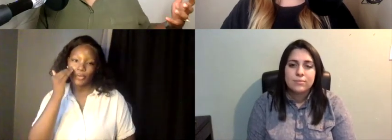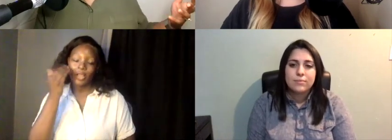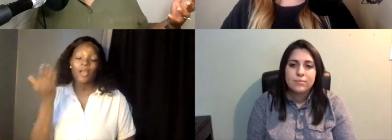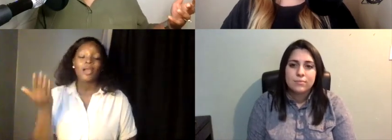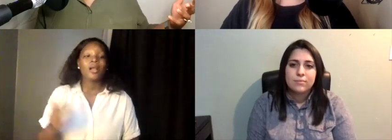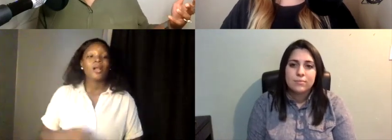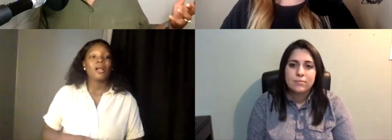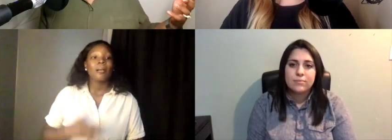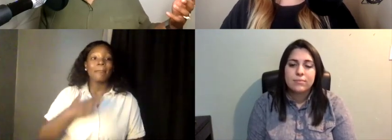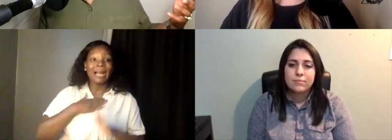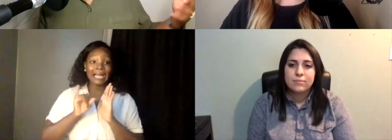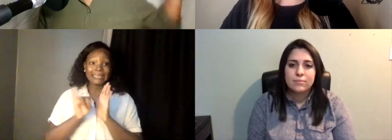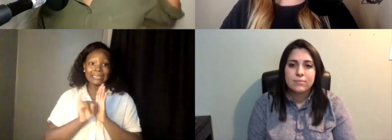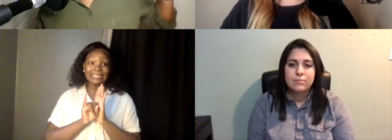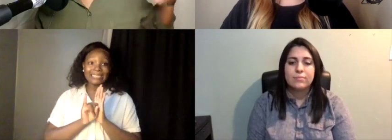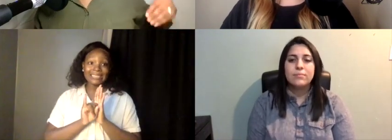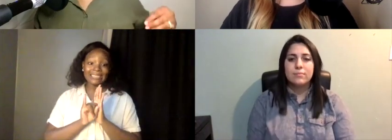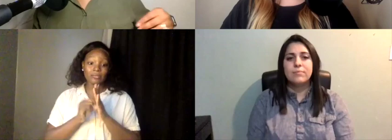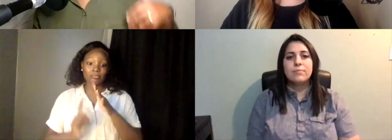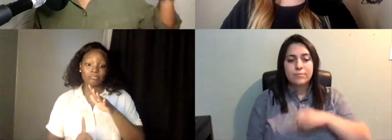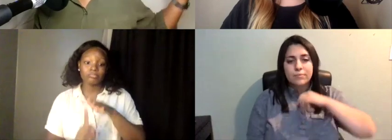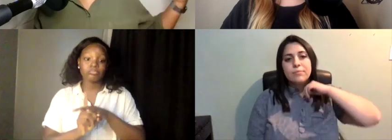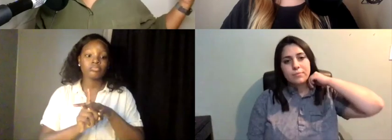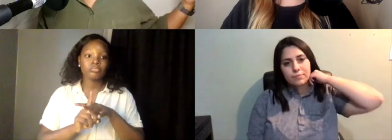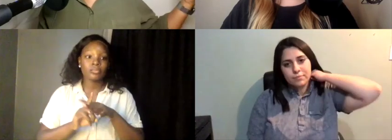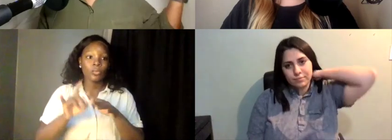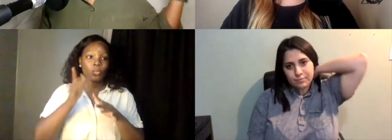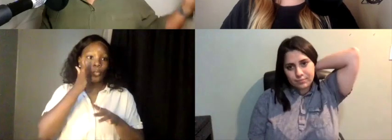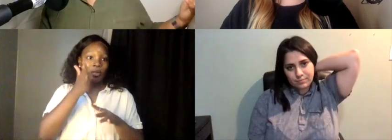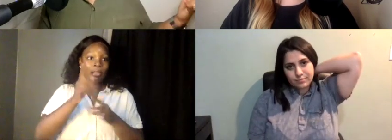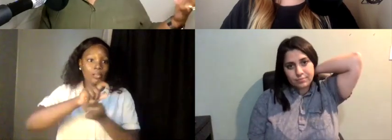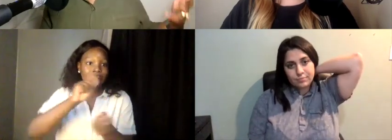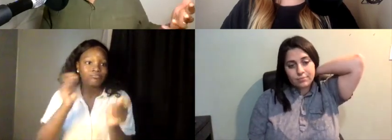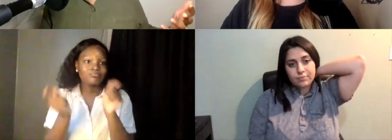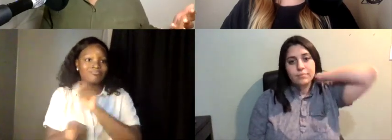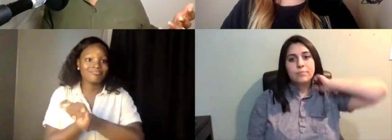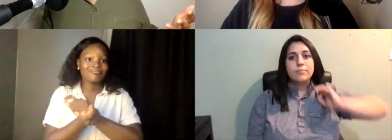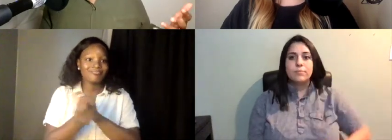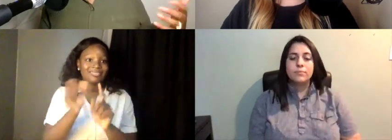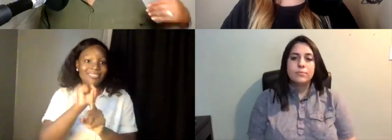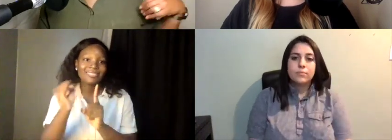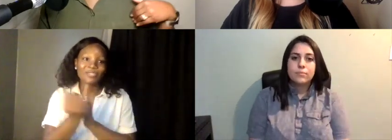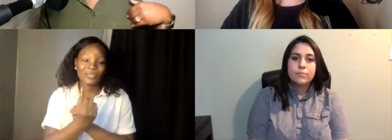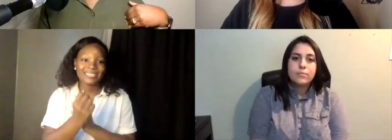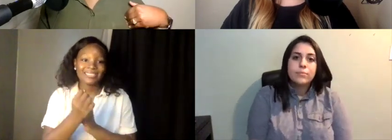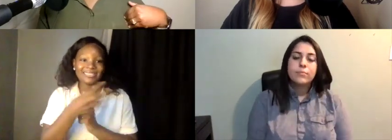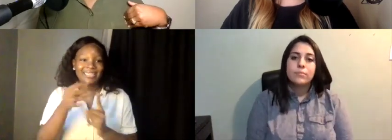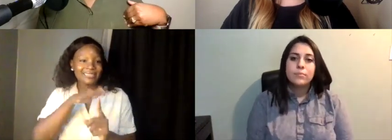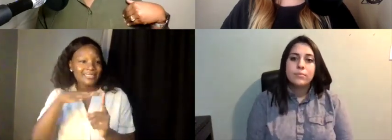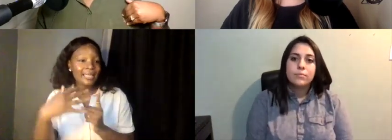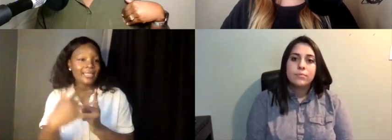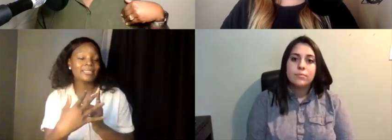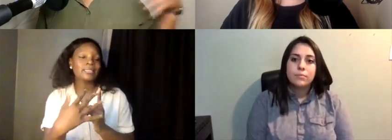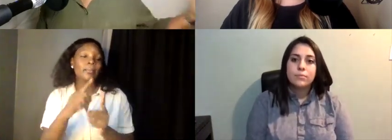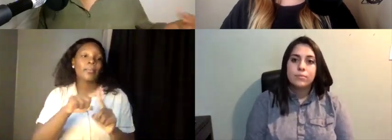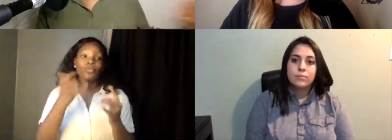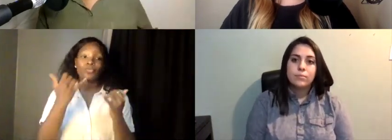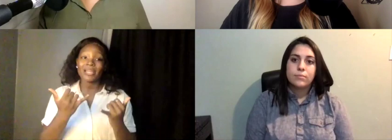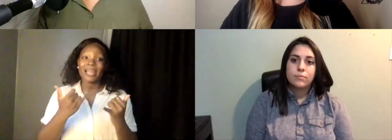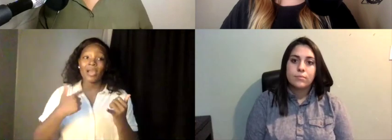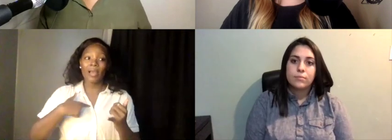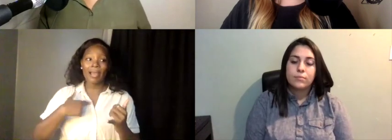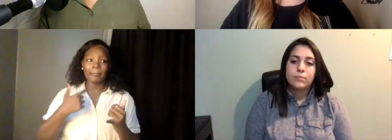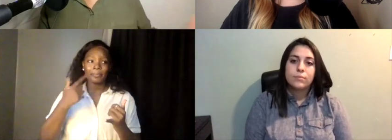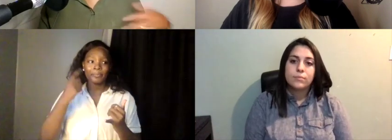now getting to a place literally where I live, but also, like, mentally and emotionally, where I'm rejecting